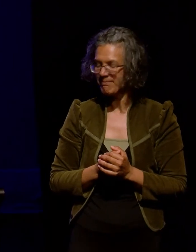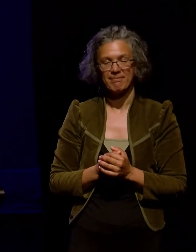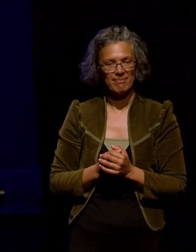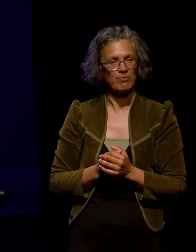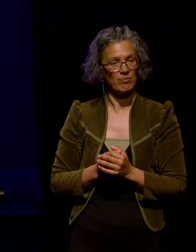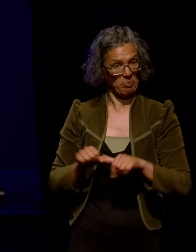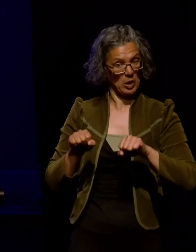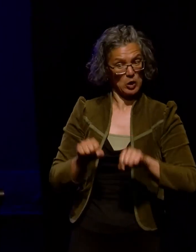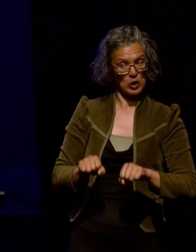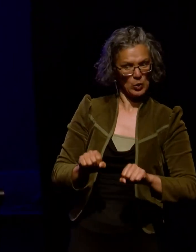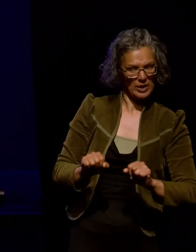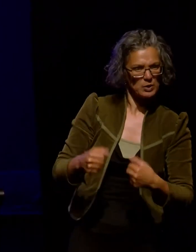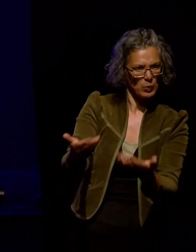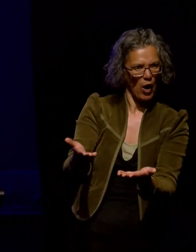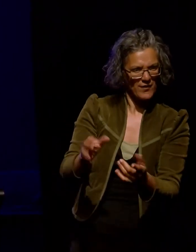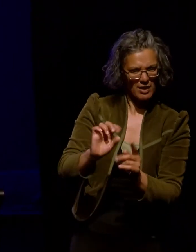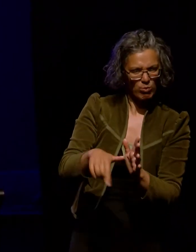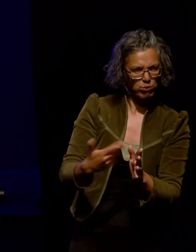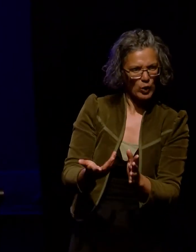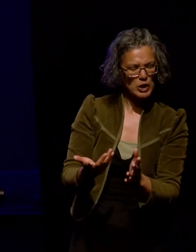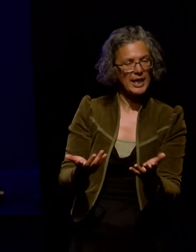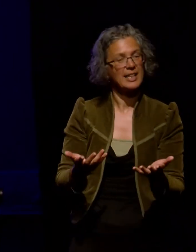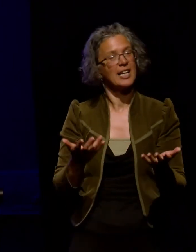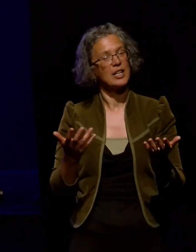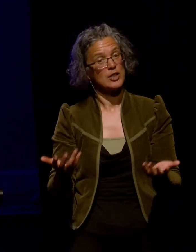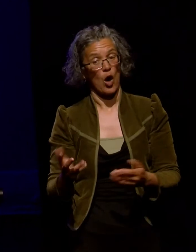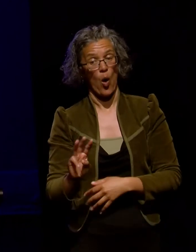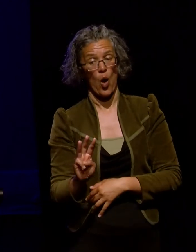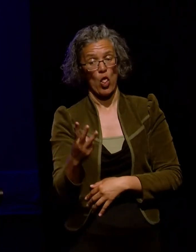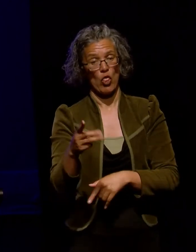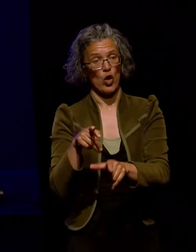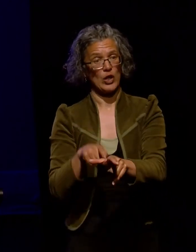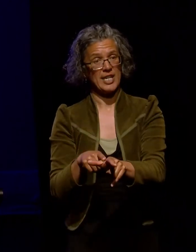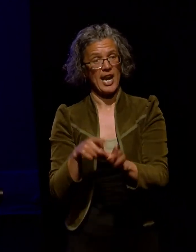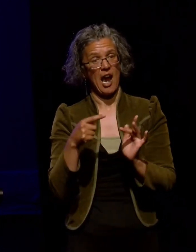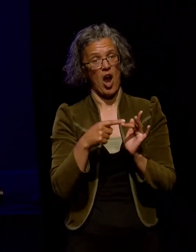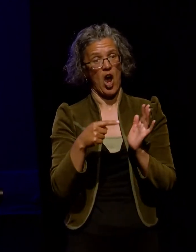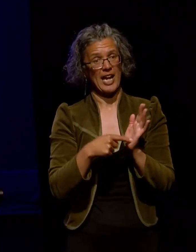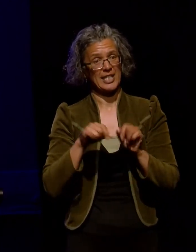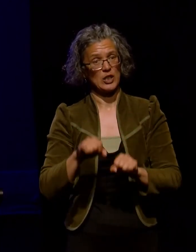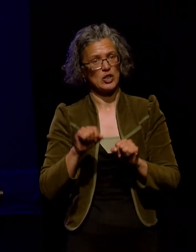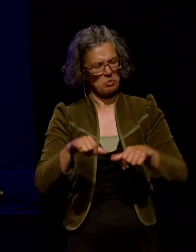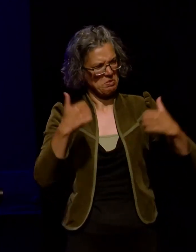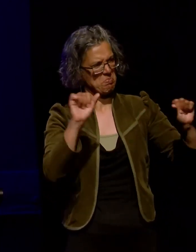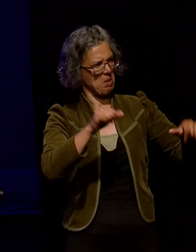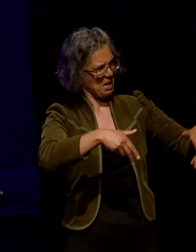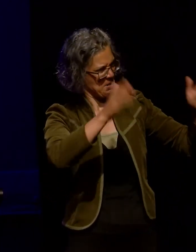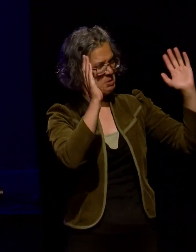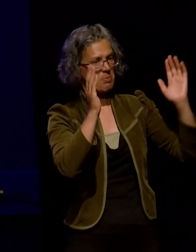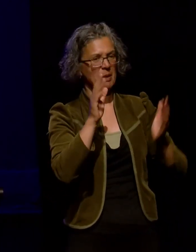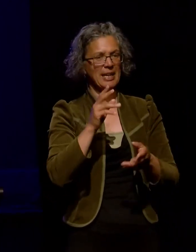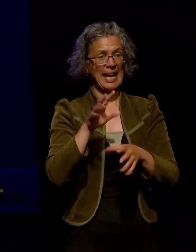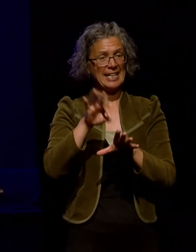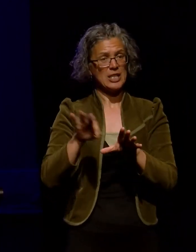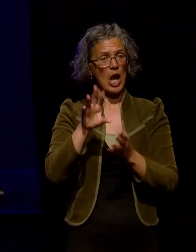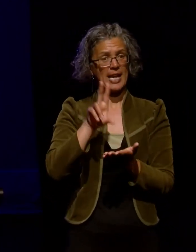To their students as a project. So Mitchell Briggs, a third-year IT student, took on the challenge, and he designed this app